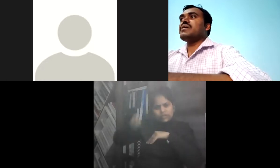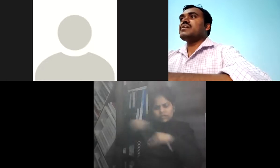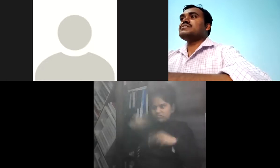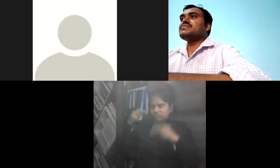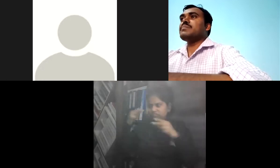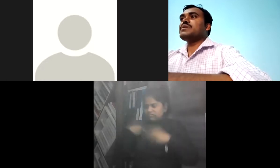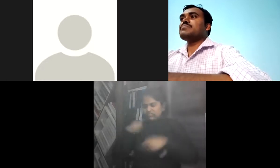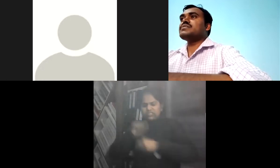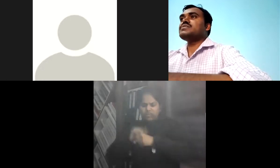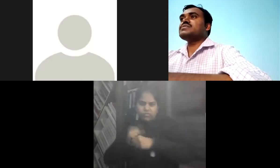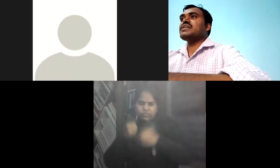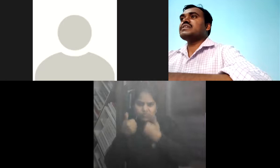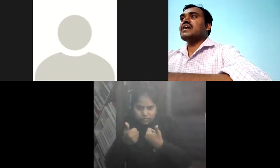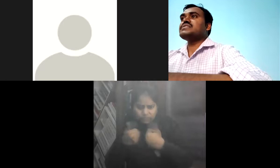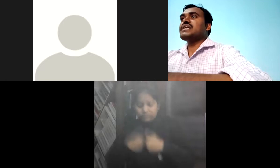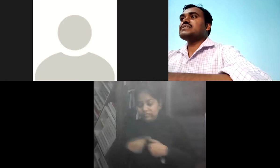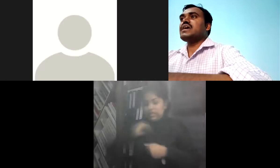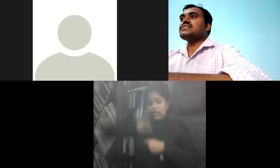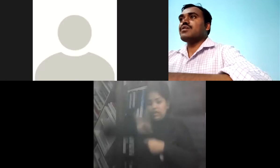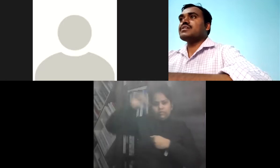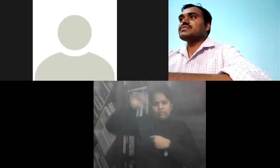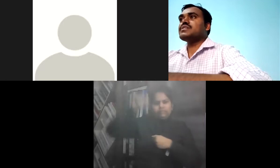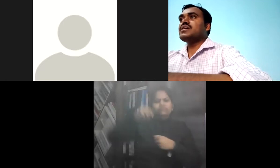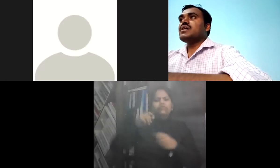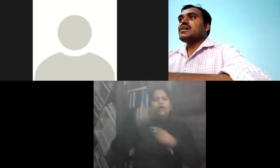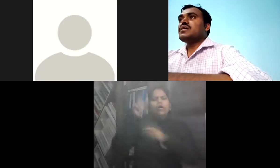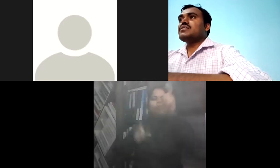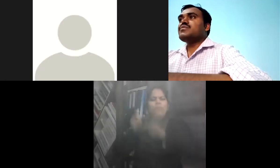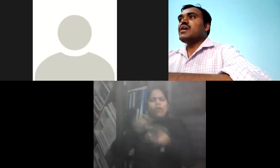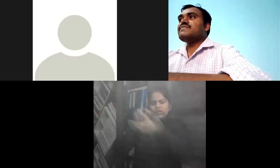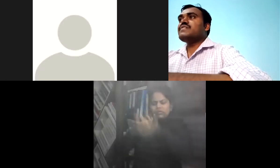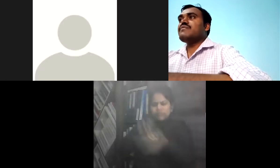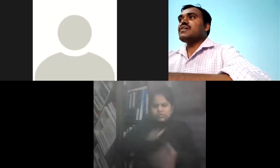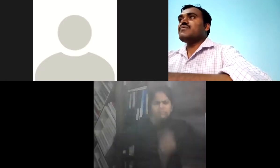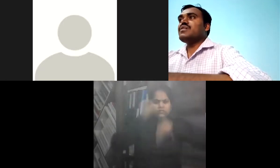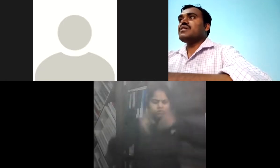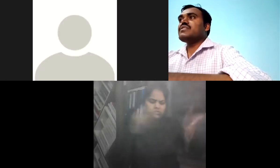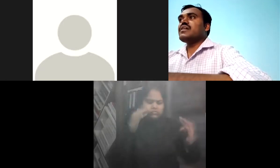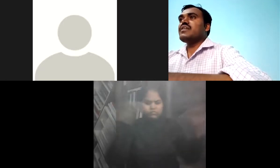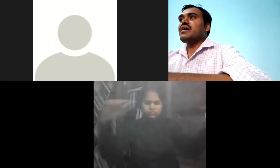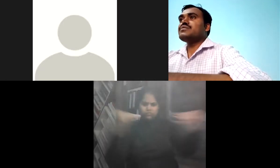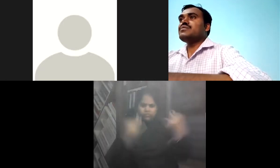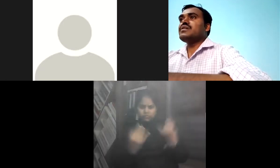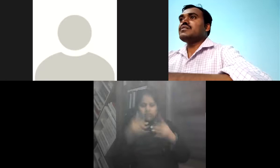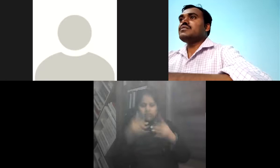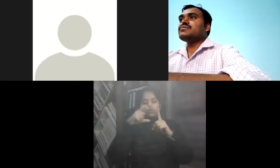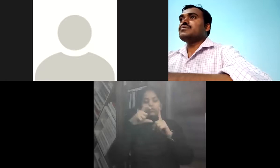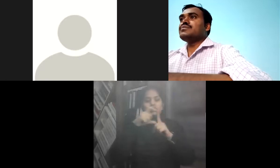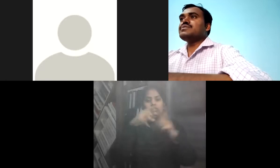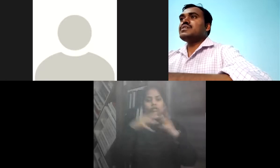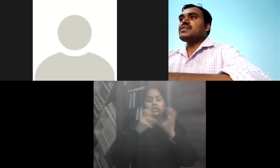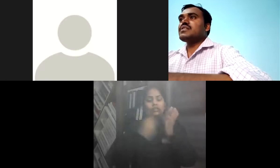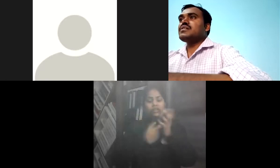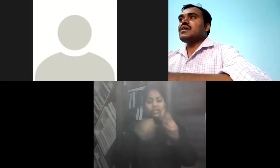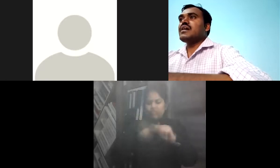and parades in public places and grandstands as audience. The dwarfs have an advantage that they are too little to